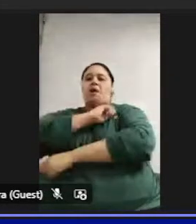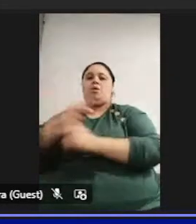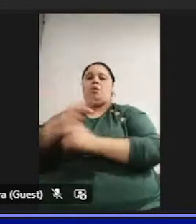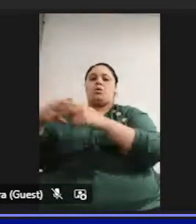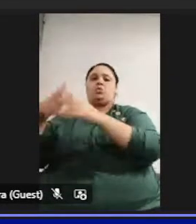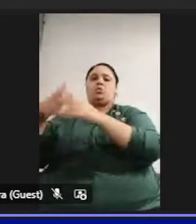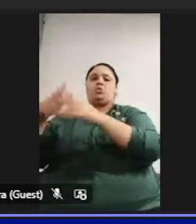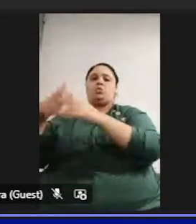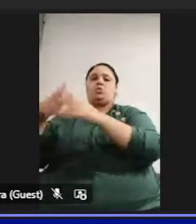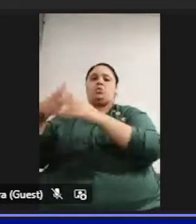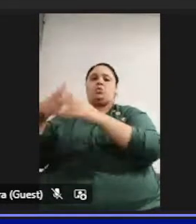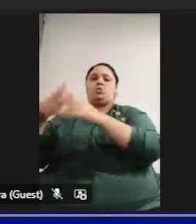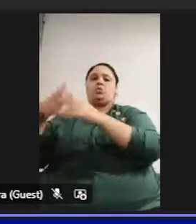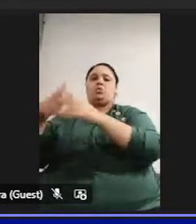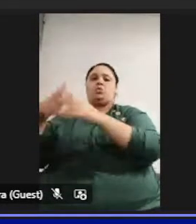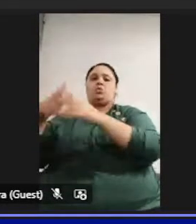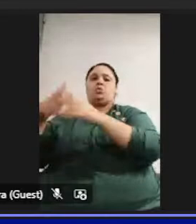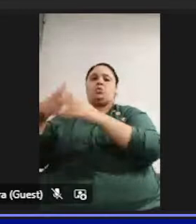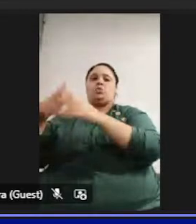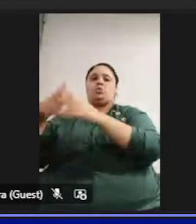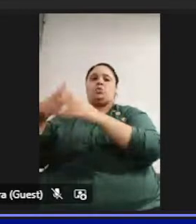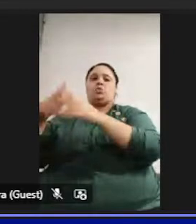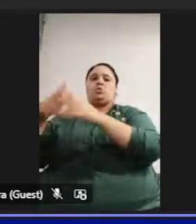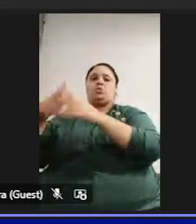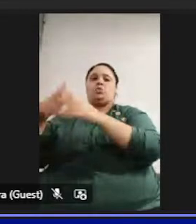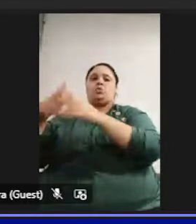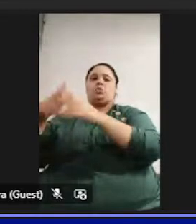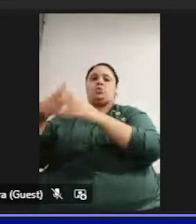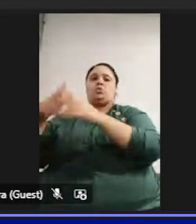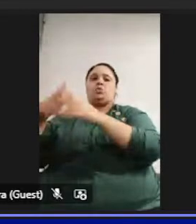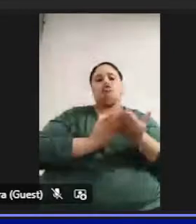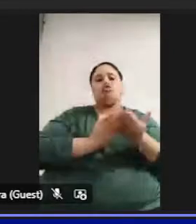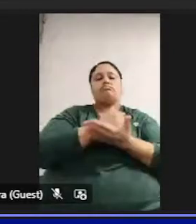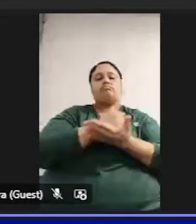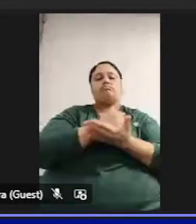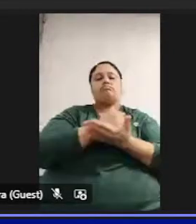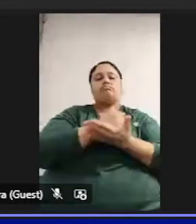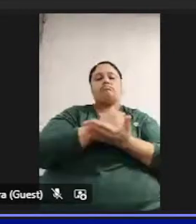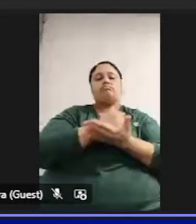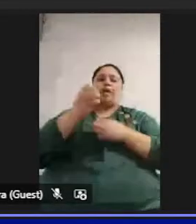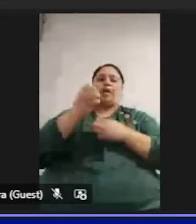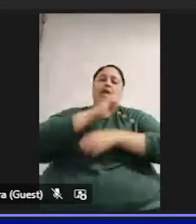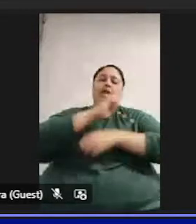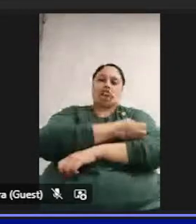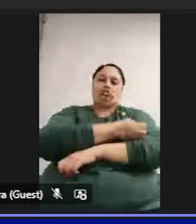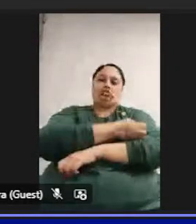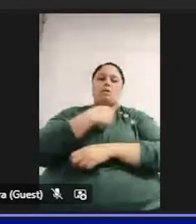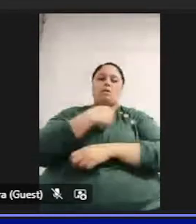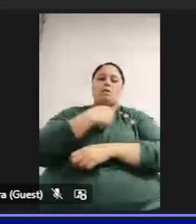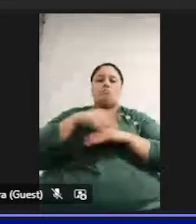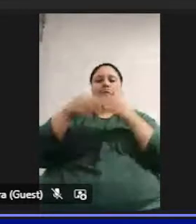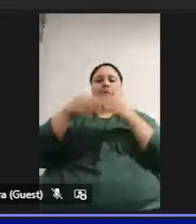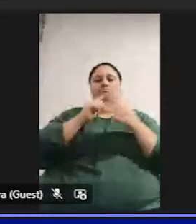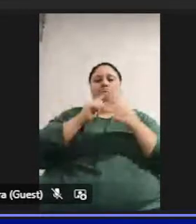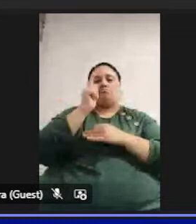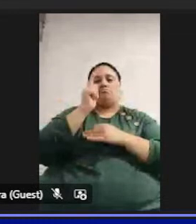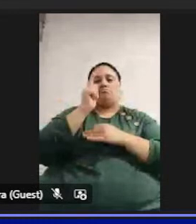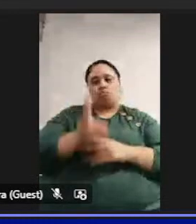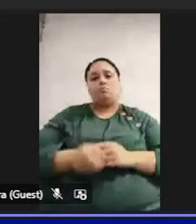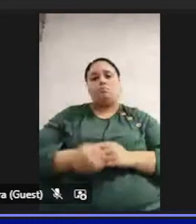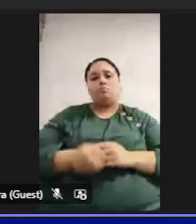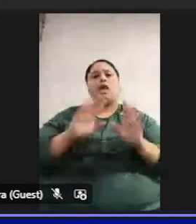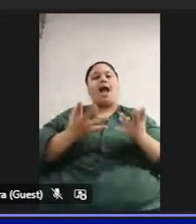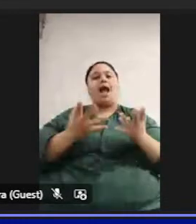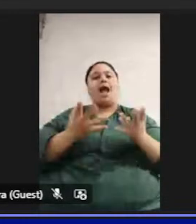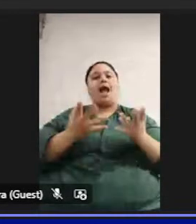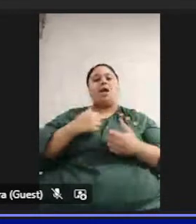private sector to generate new energy, which I'll go into further detail on just now, and how do we enable households to become part